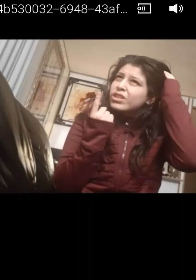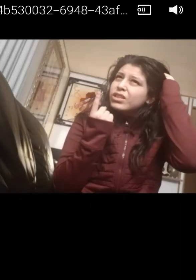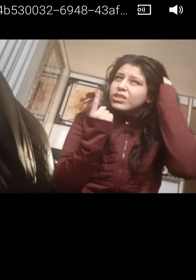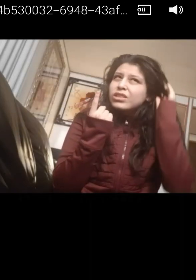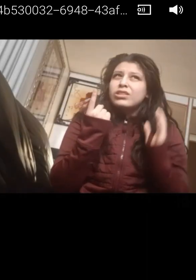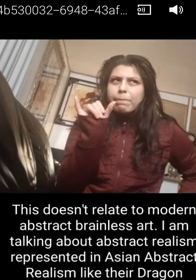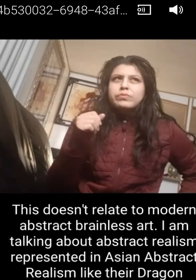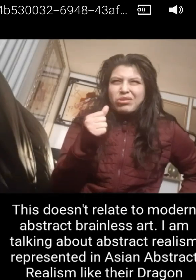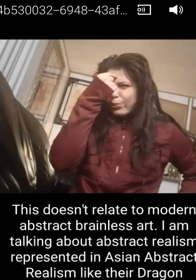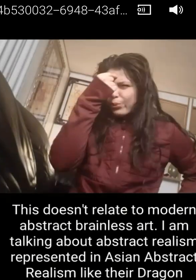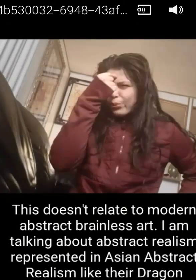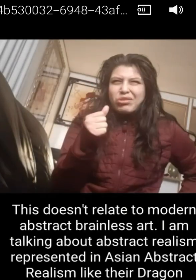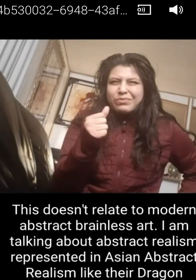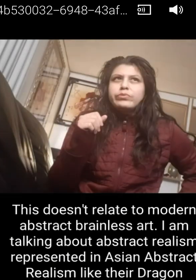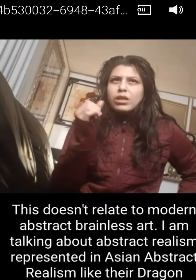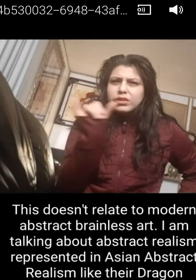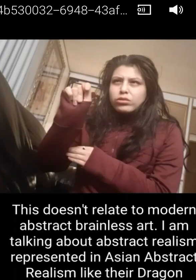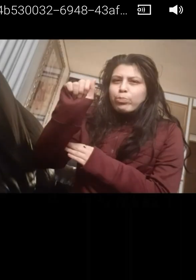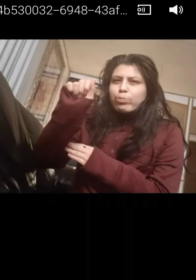we bring in